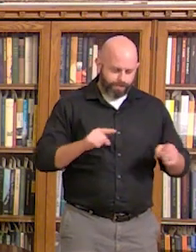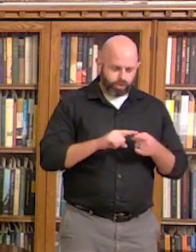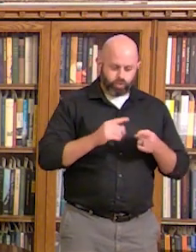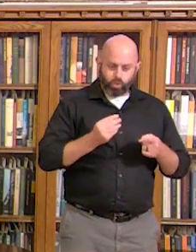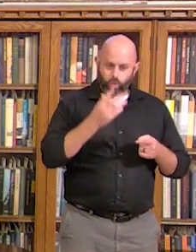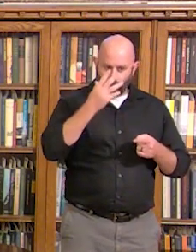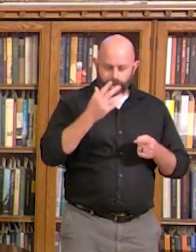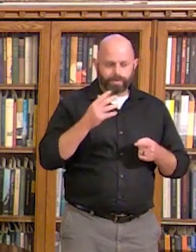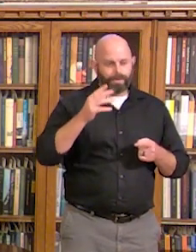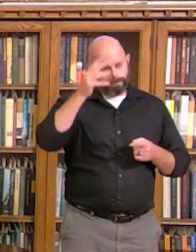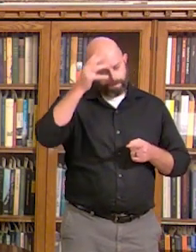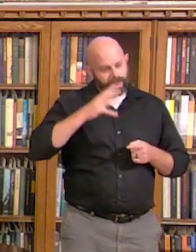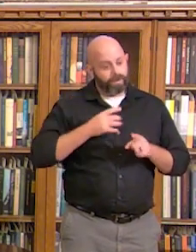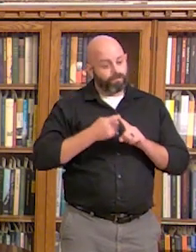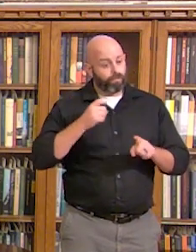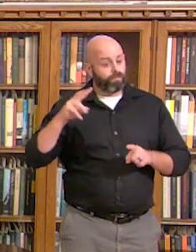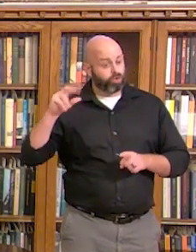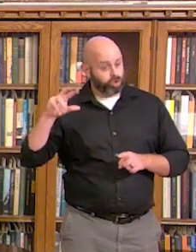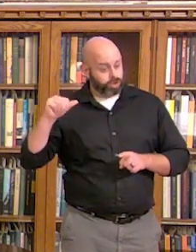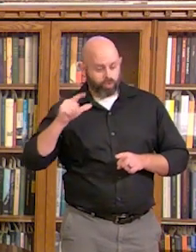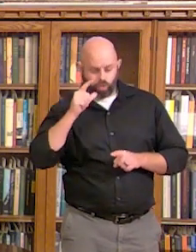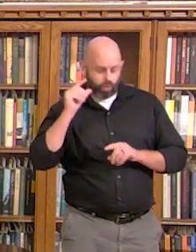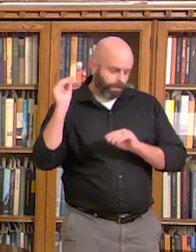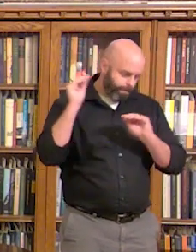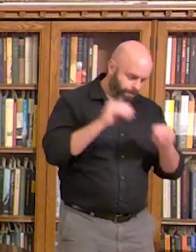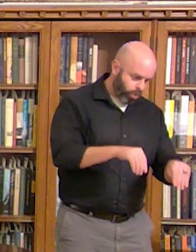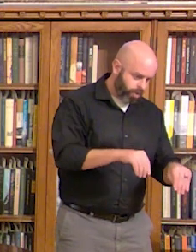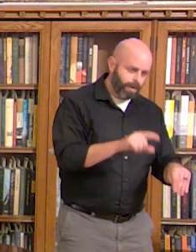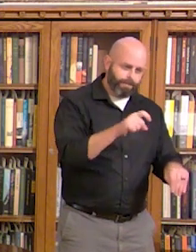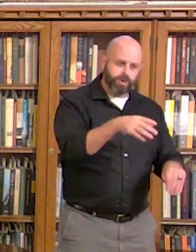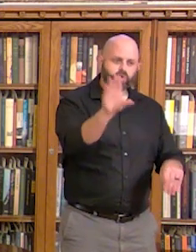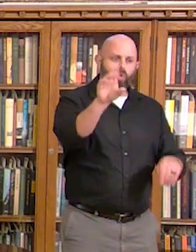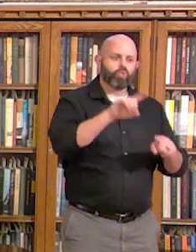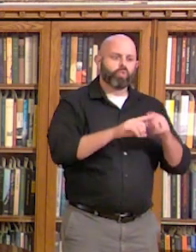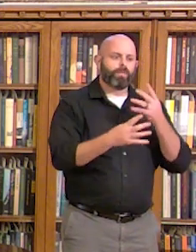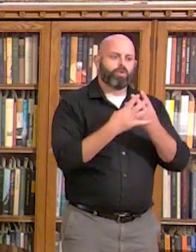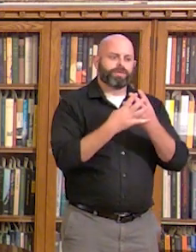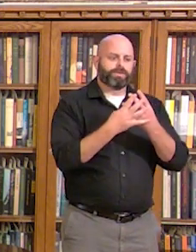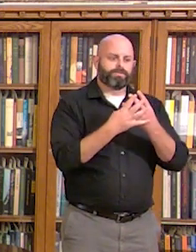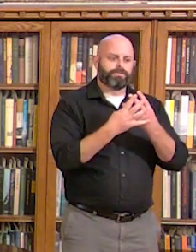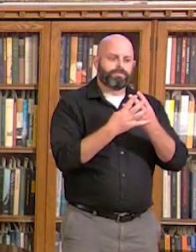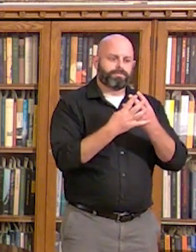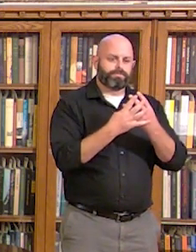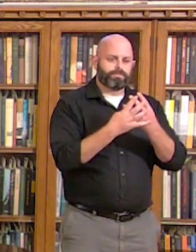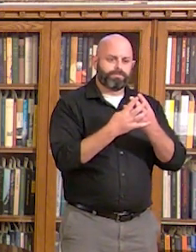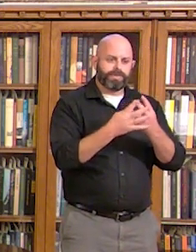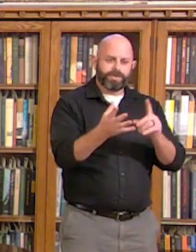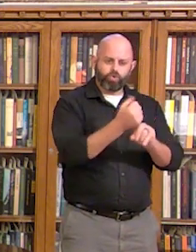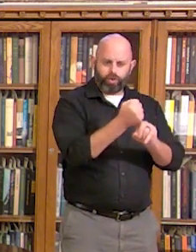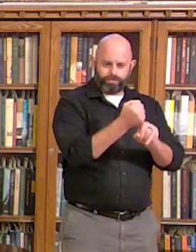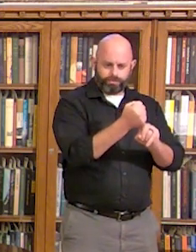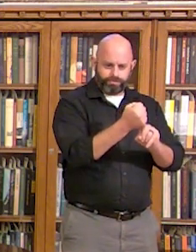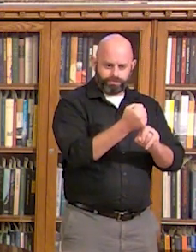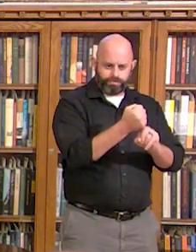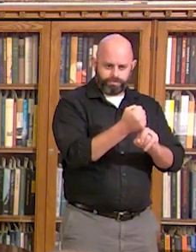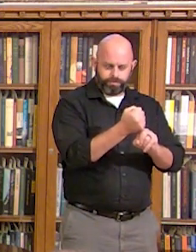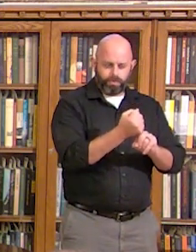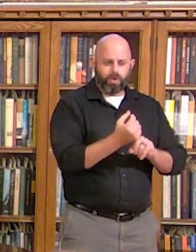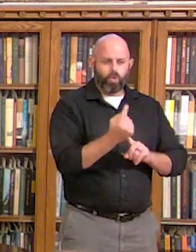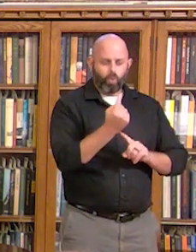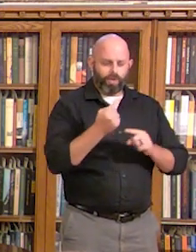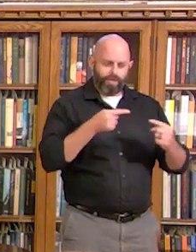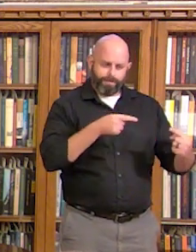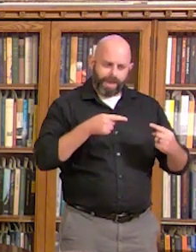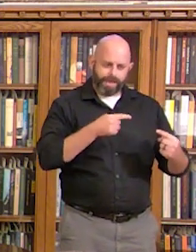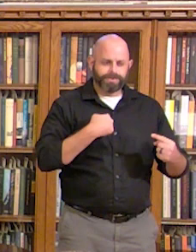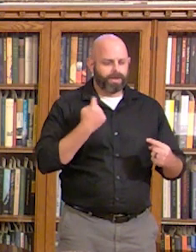Virginian who puts him in there has to go to prison he gets caught in fact one of the one one of the debates I